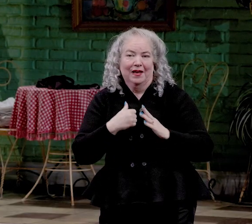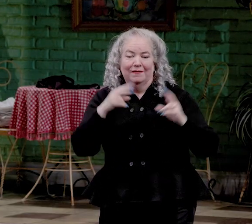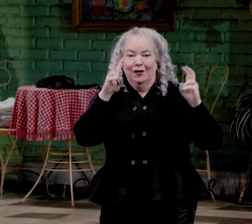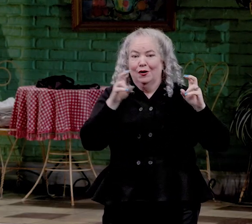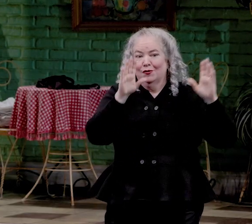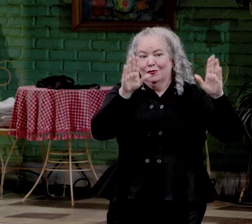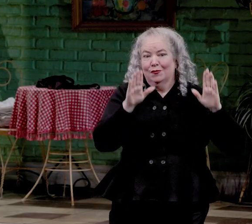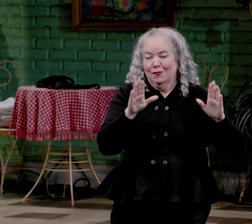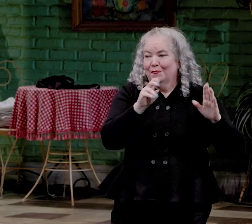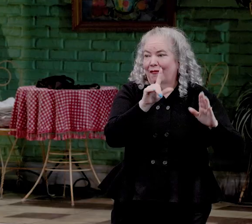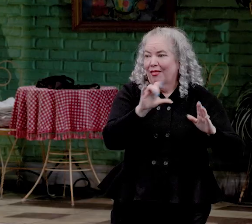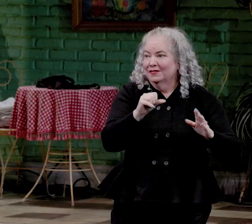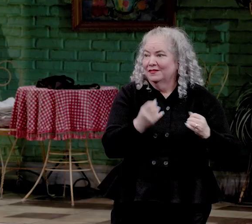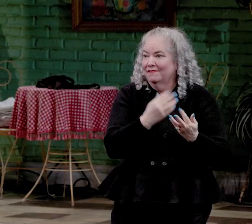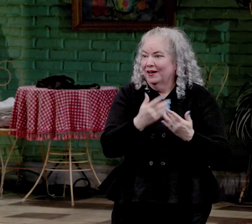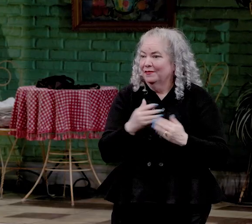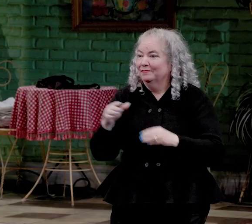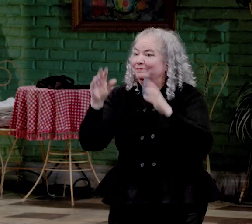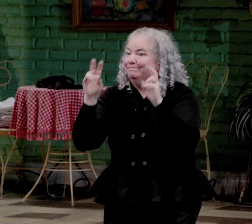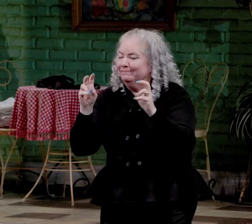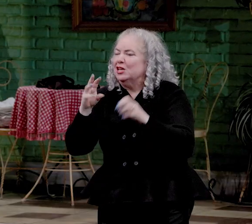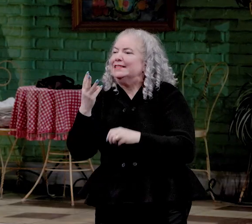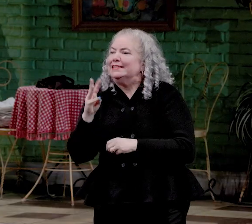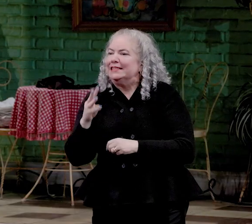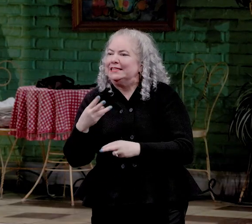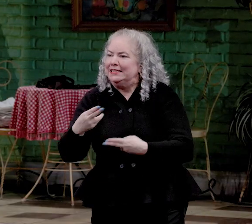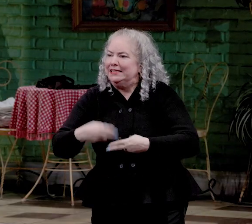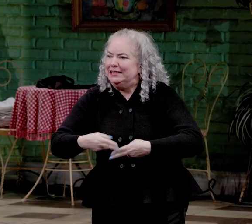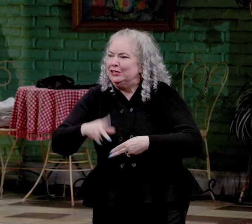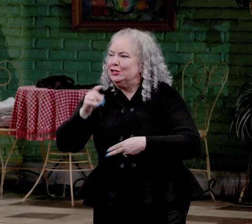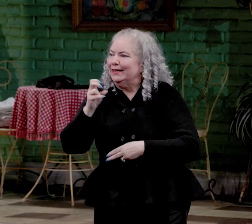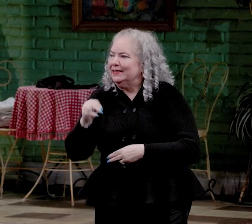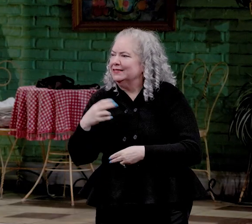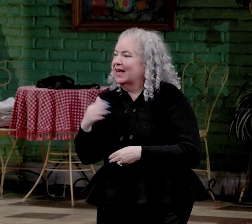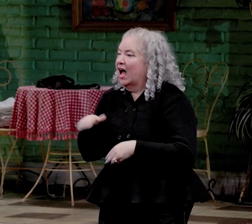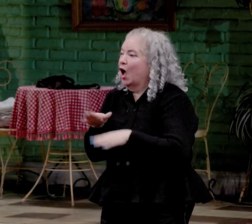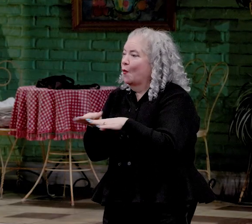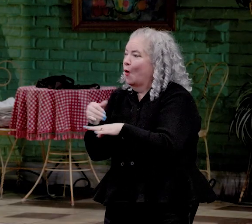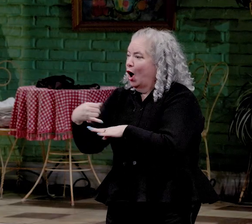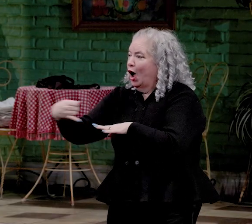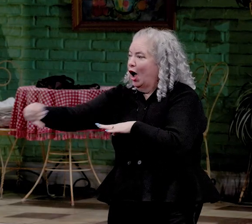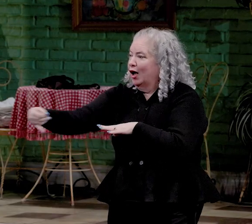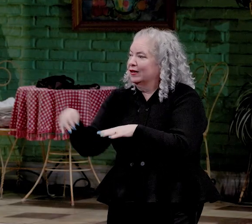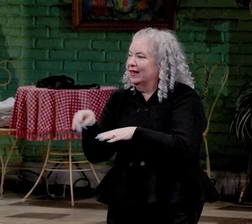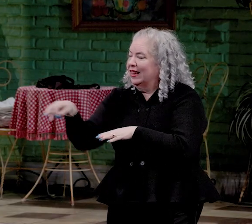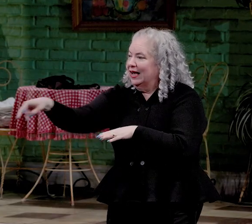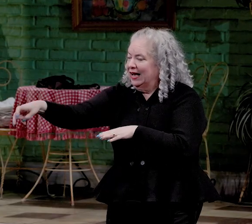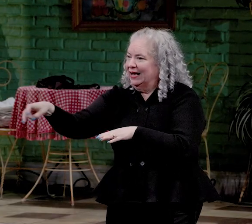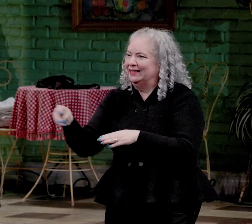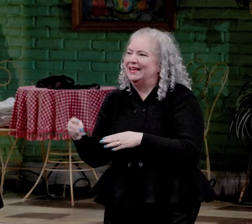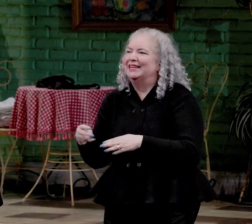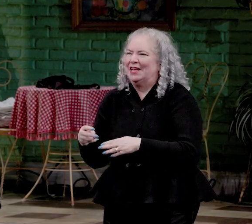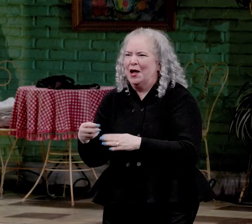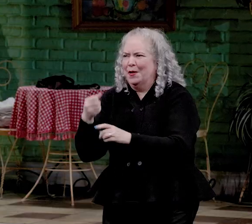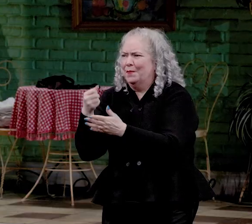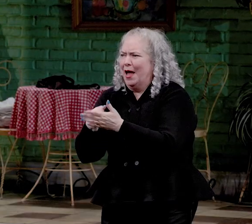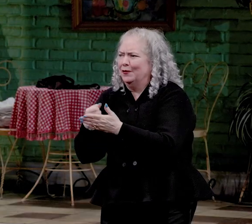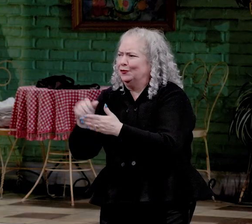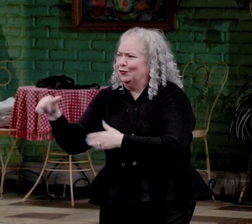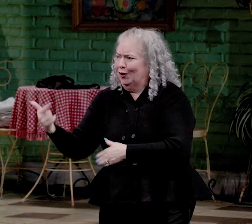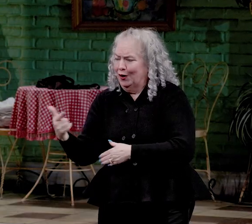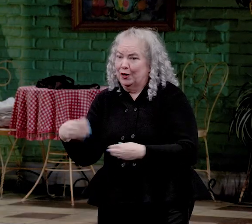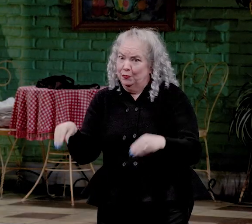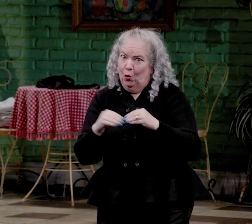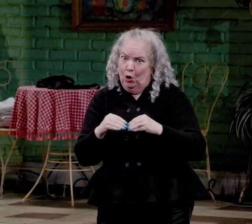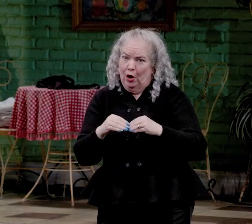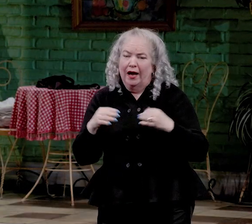Balls of Fire, 16 Tons, I Walk the Line, Hound Dog, and many more. And now she's